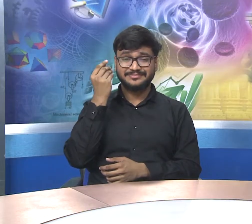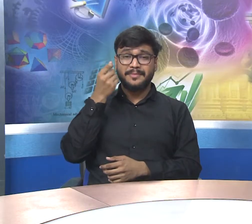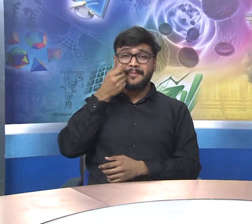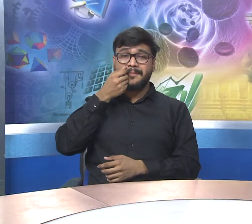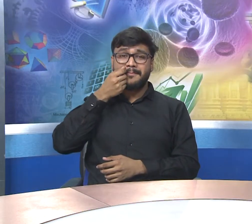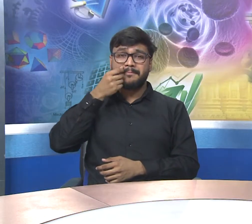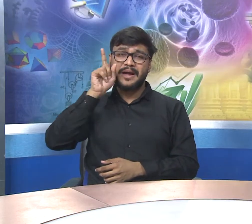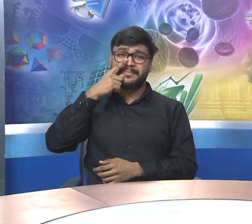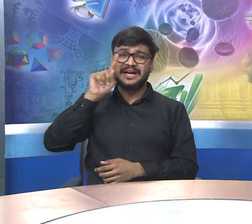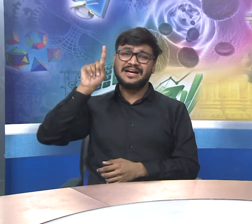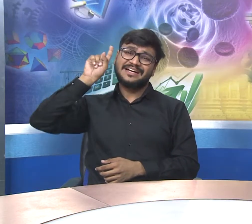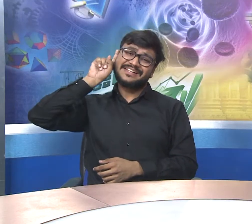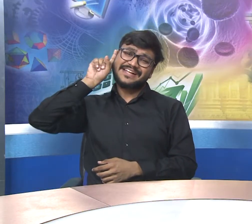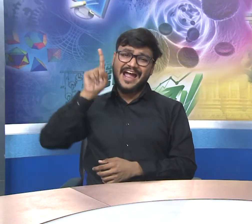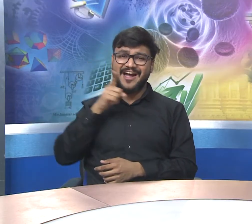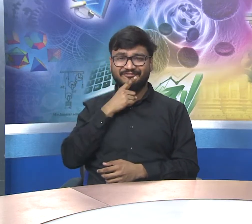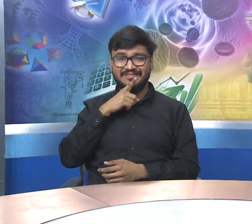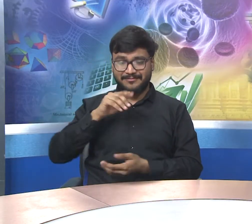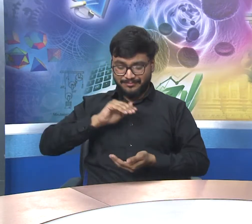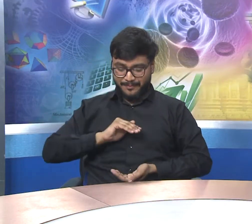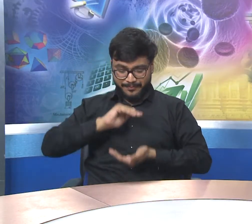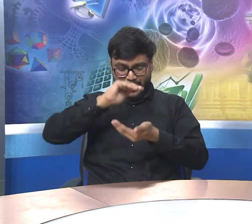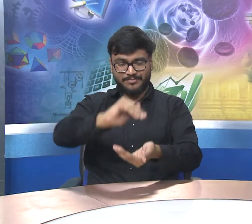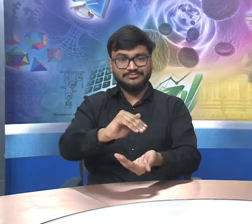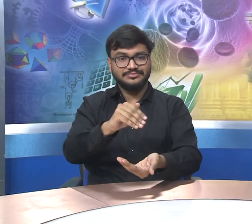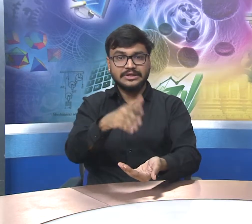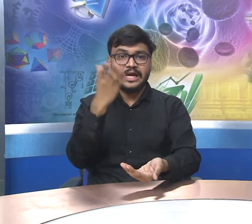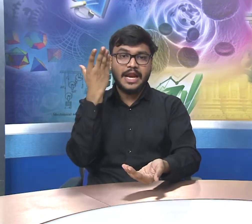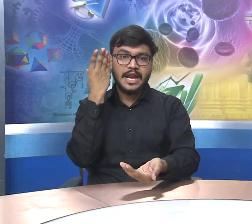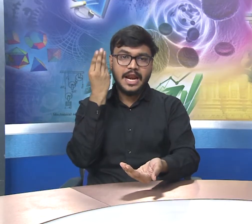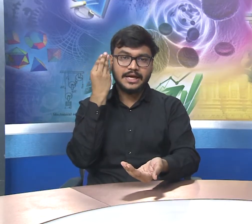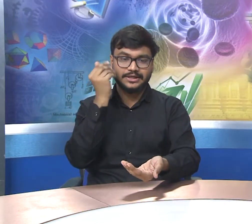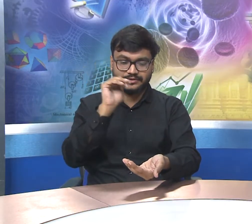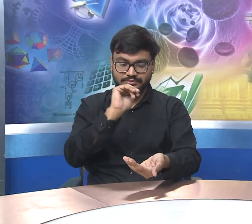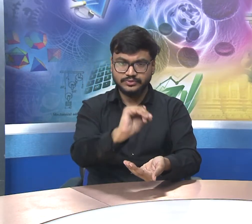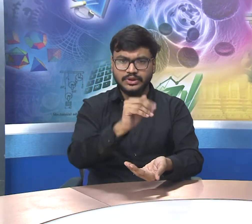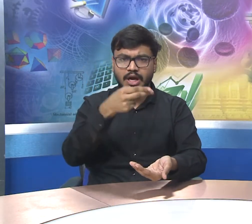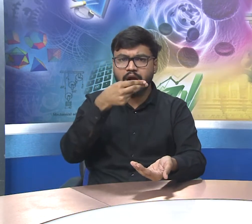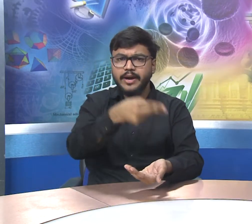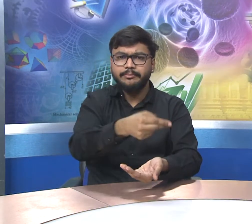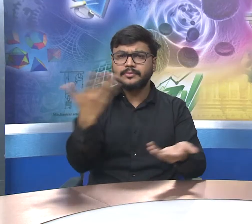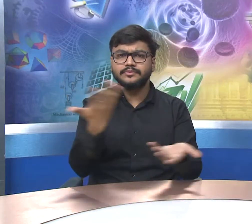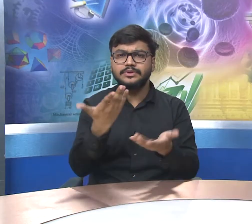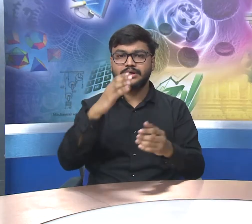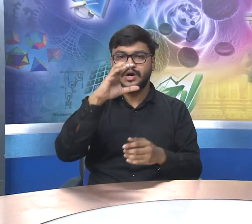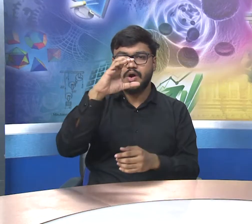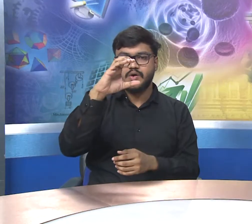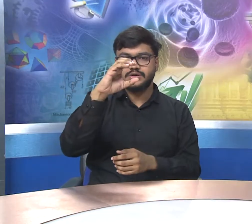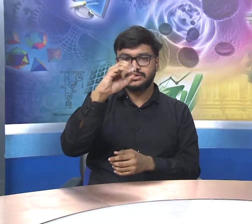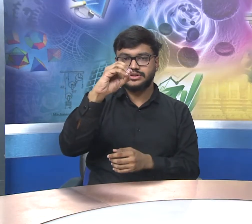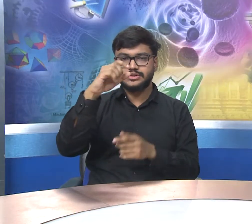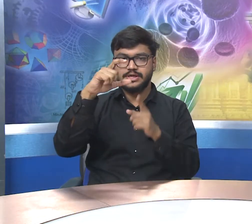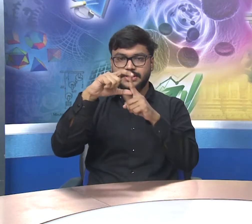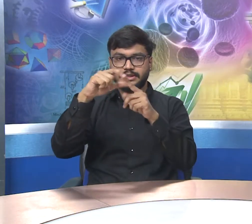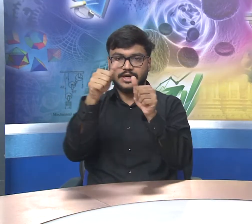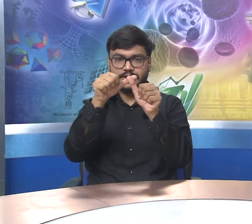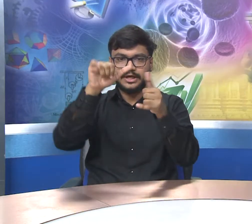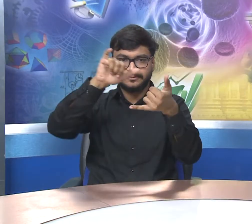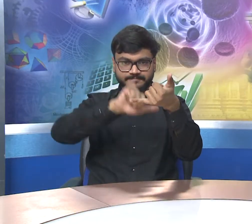And the next is CODAs, who has a deaf parents.